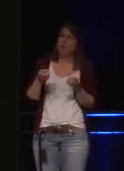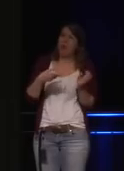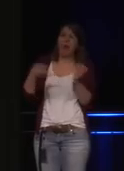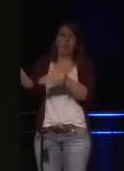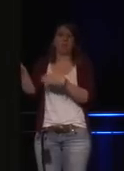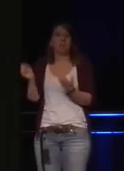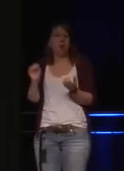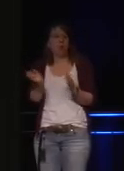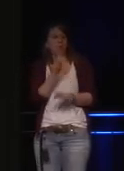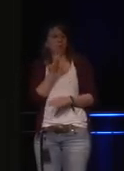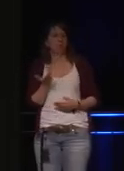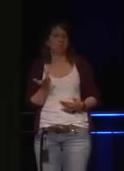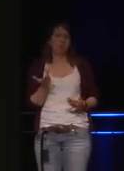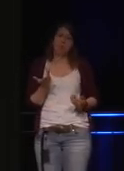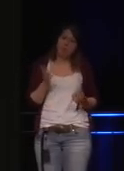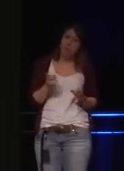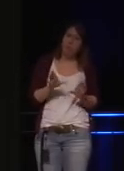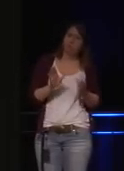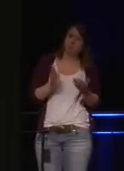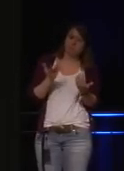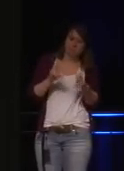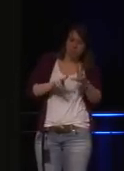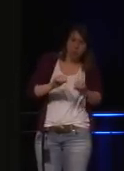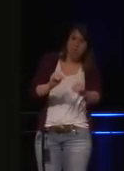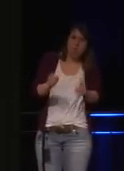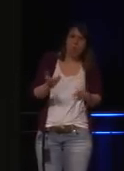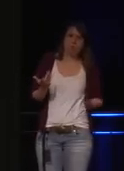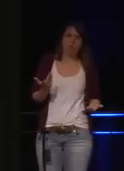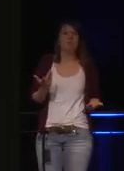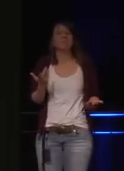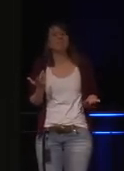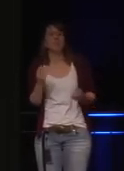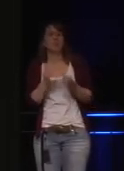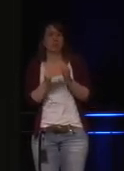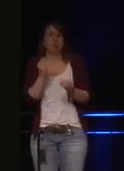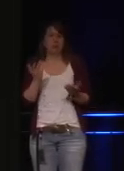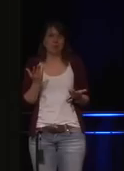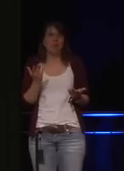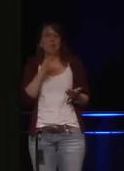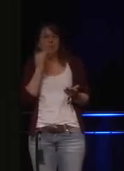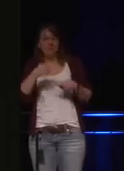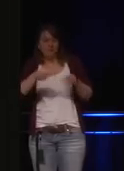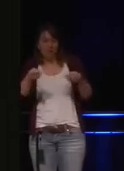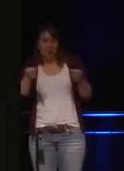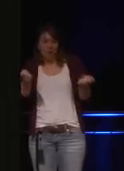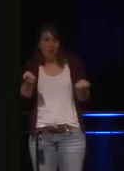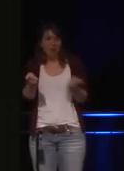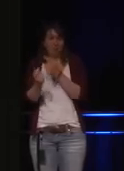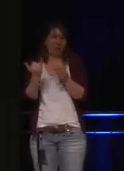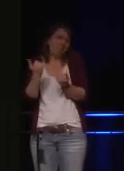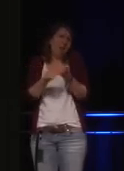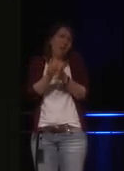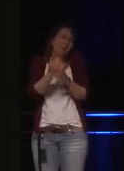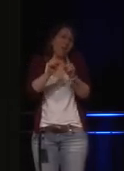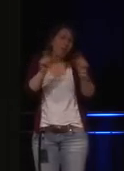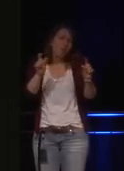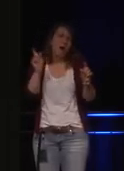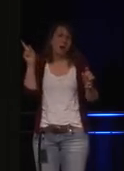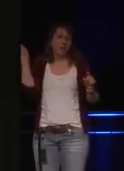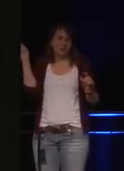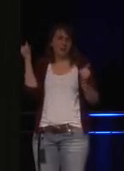So, the problem is that most of the vendors that are doing IoT stuff now, that